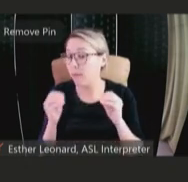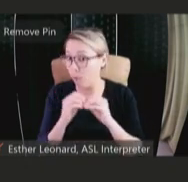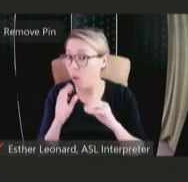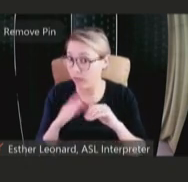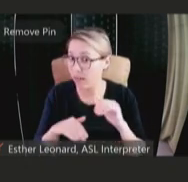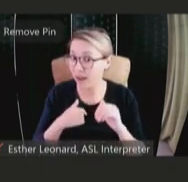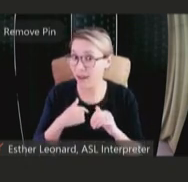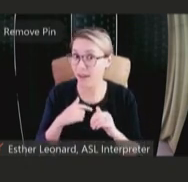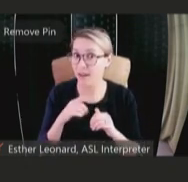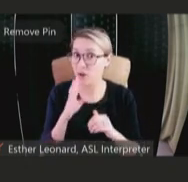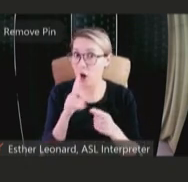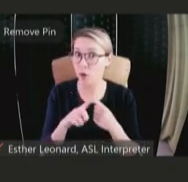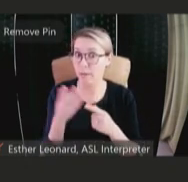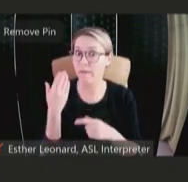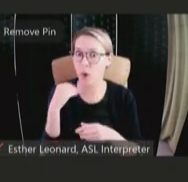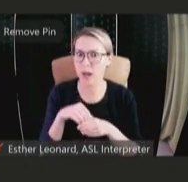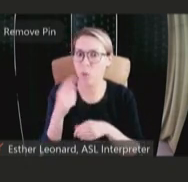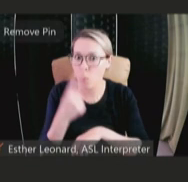one day.